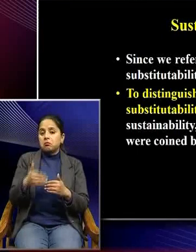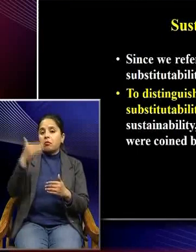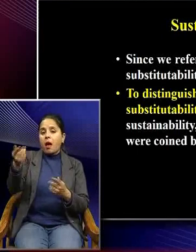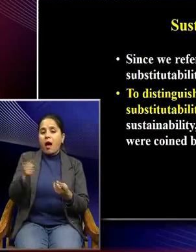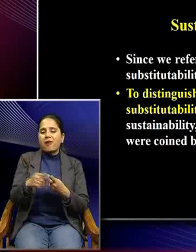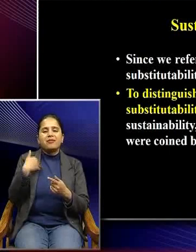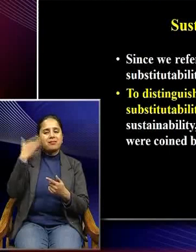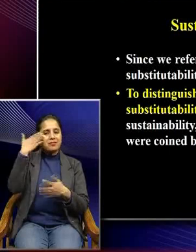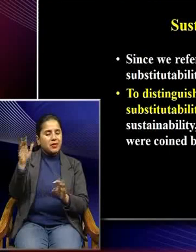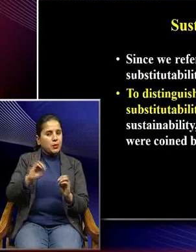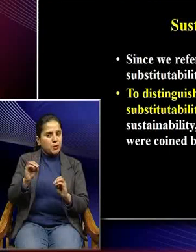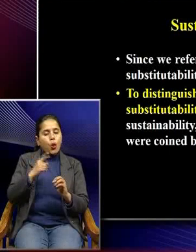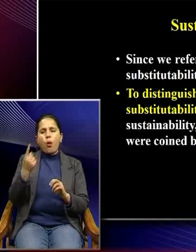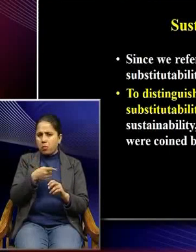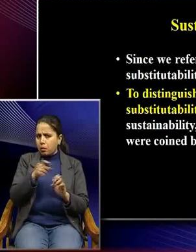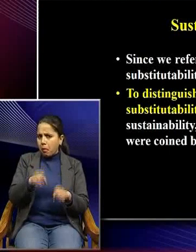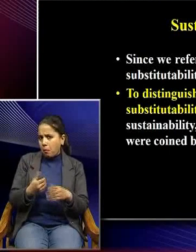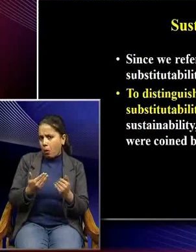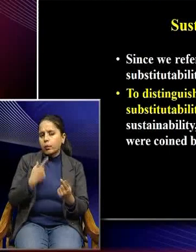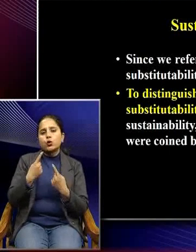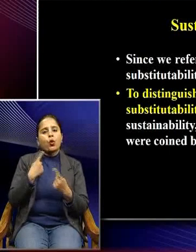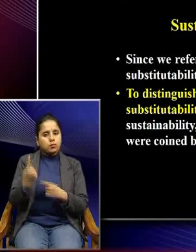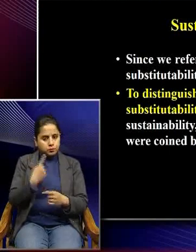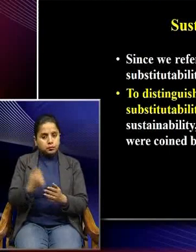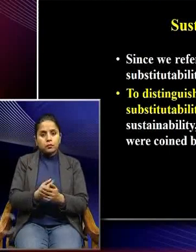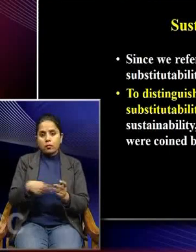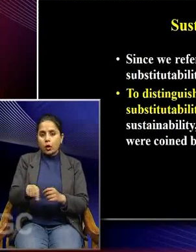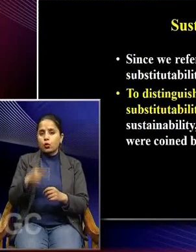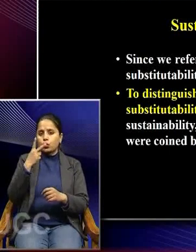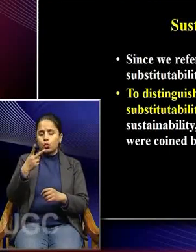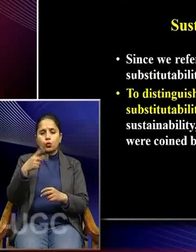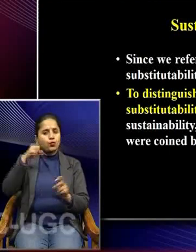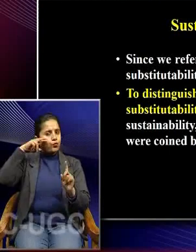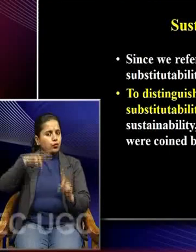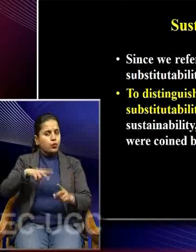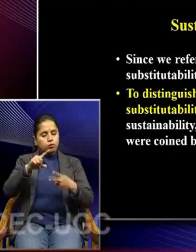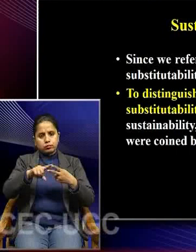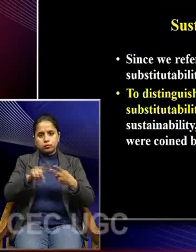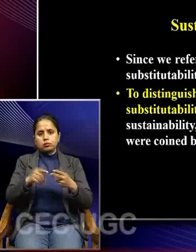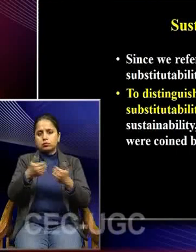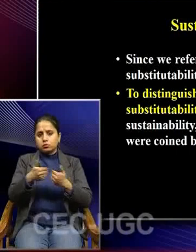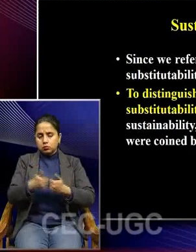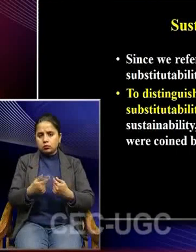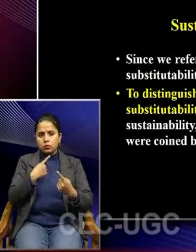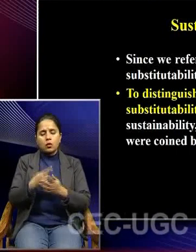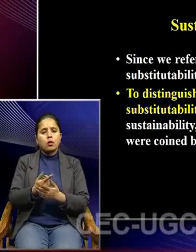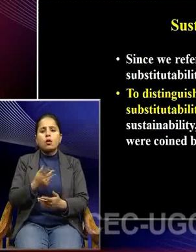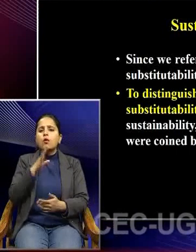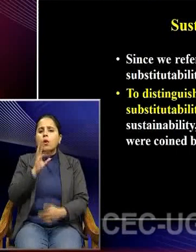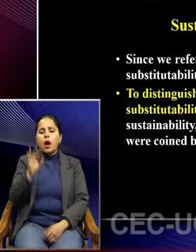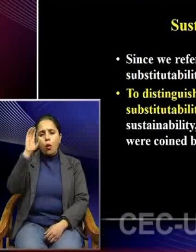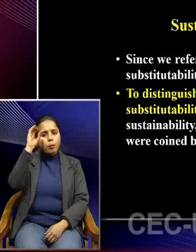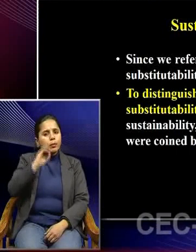happen. To distinguish between these two viewpoints, that what is actually the opinion and